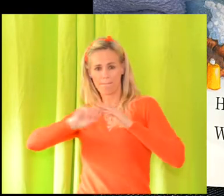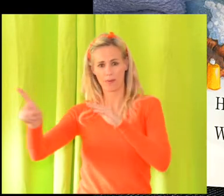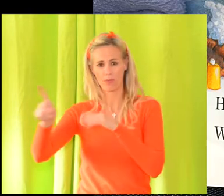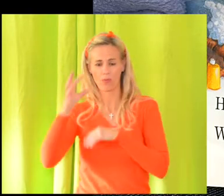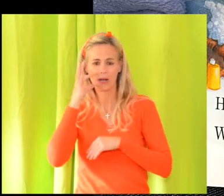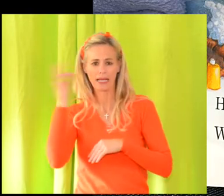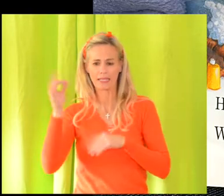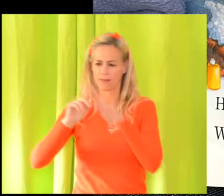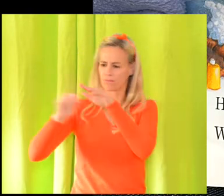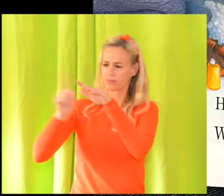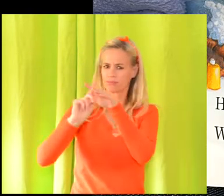scat.